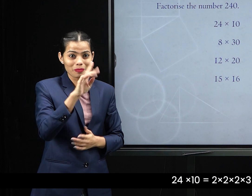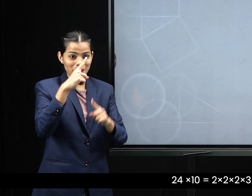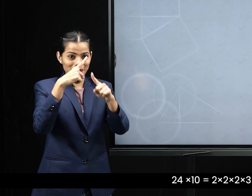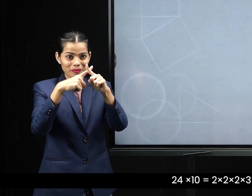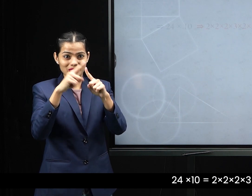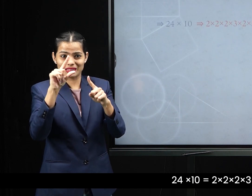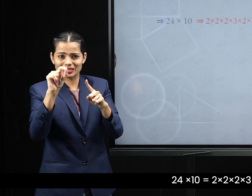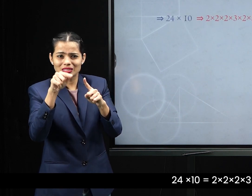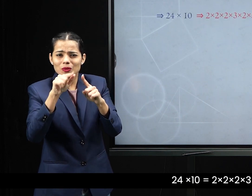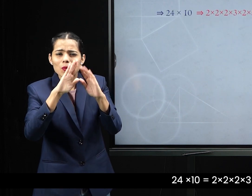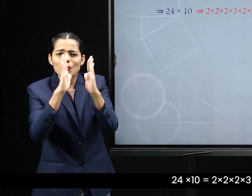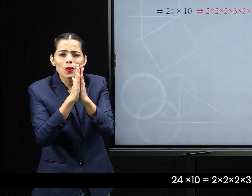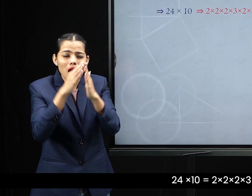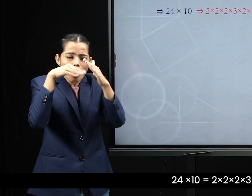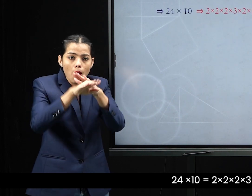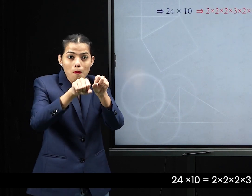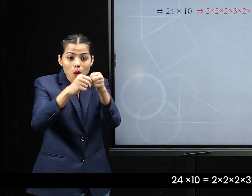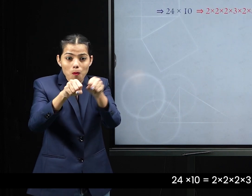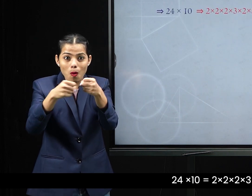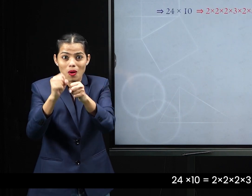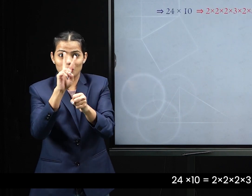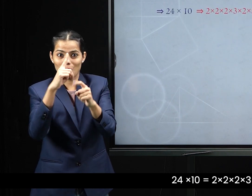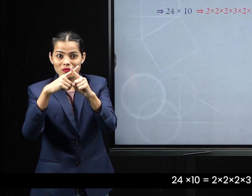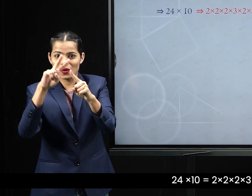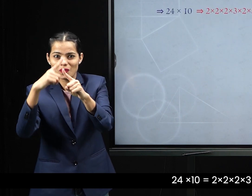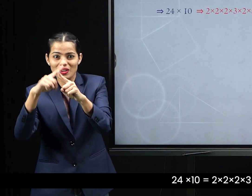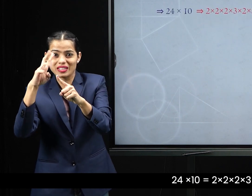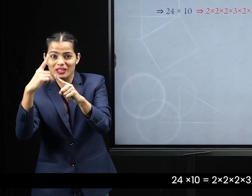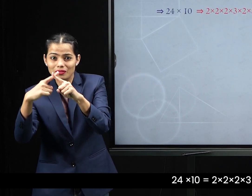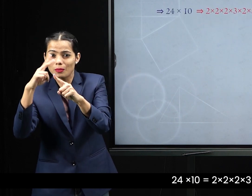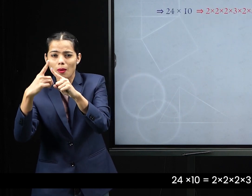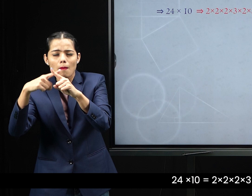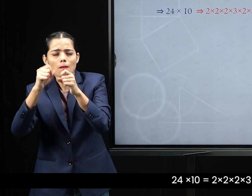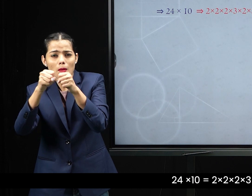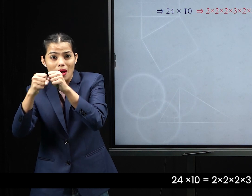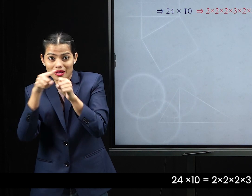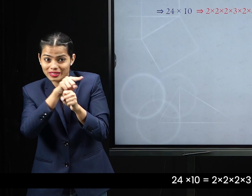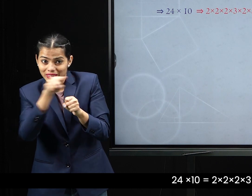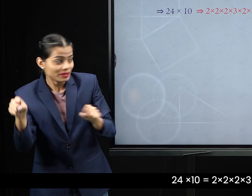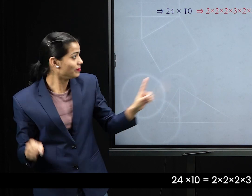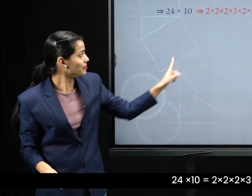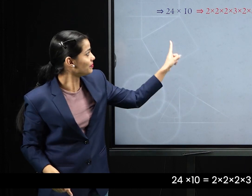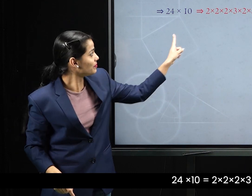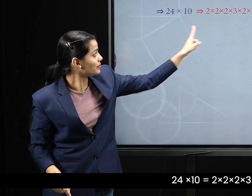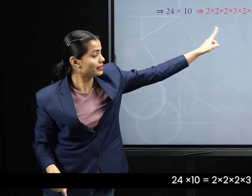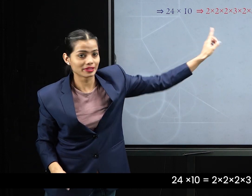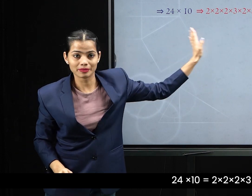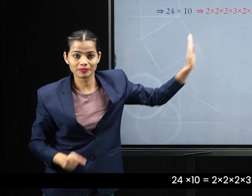24 into 10 is equal to 2 into 2 into 2 into 3 into 2 into